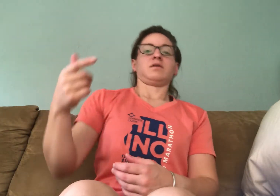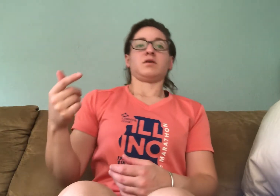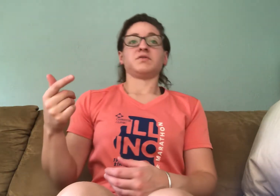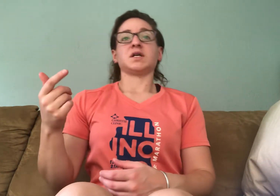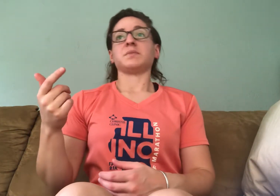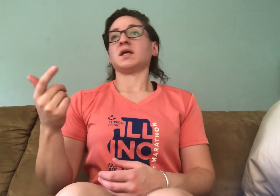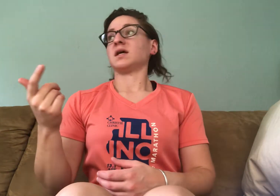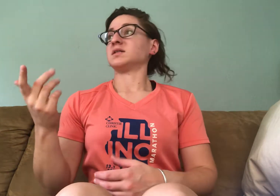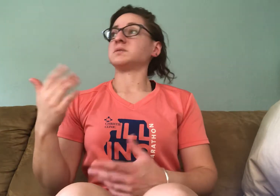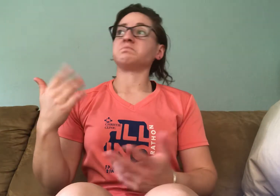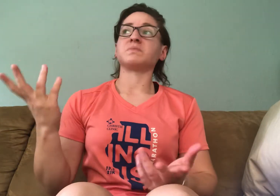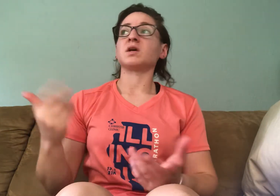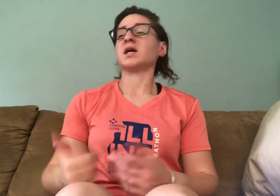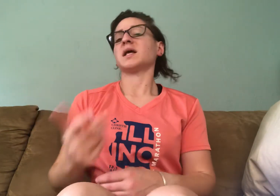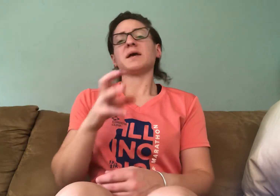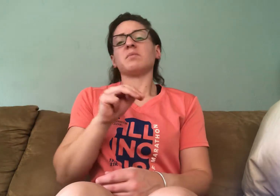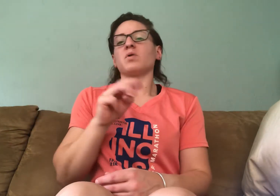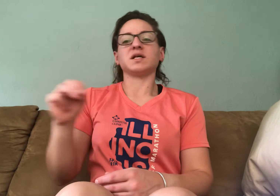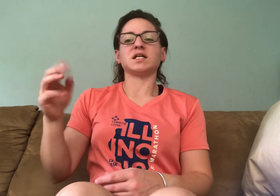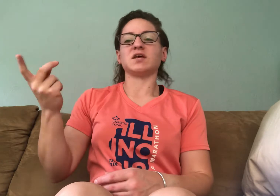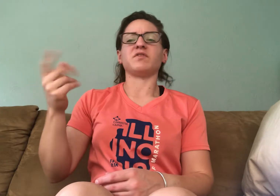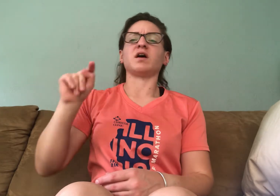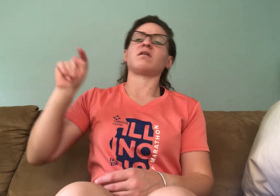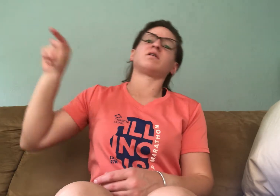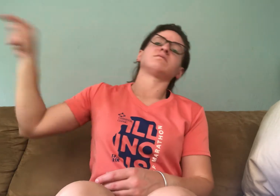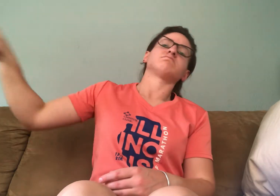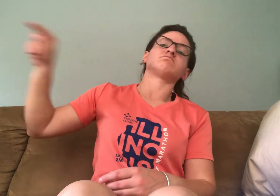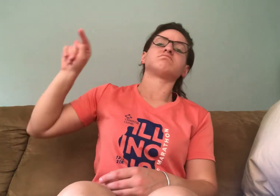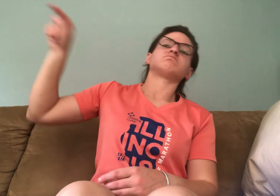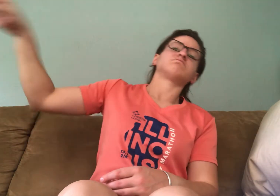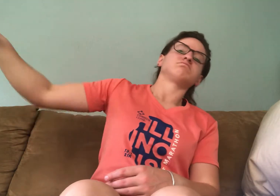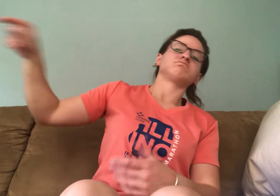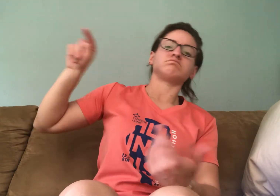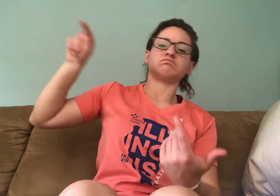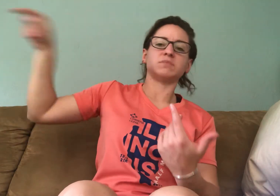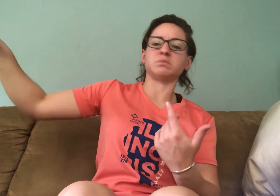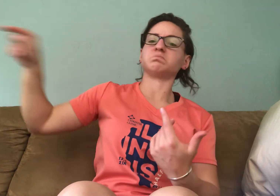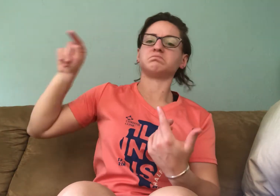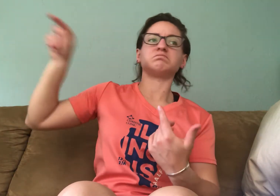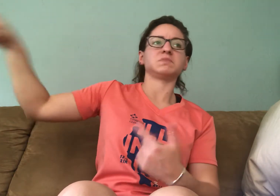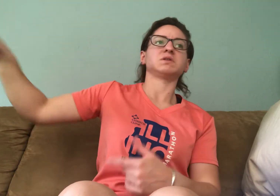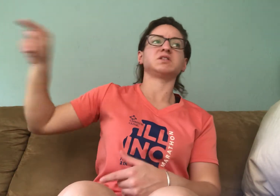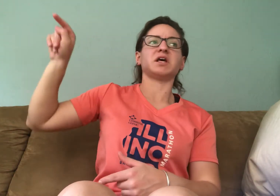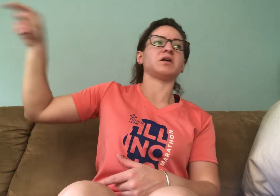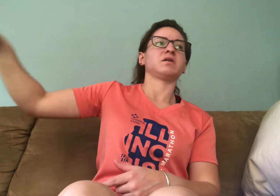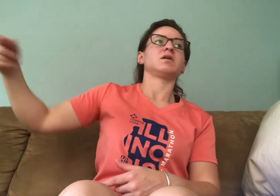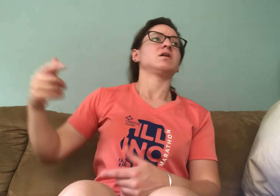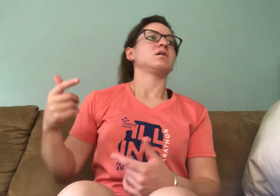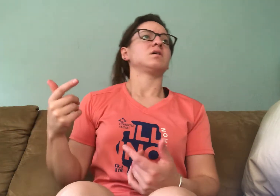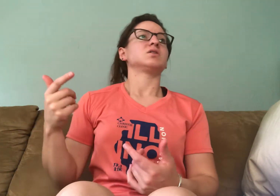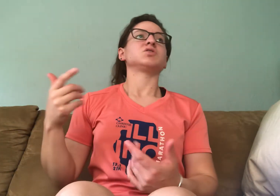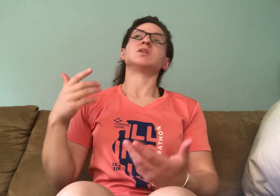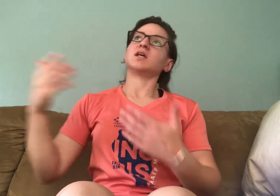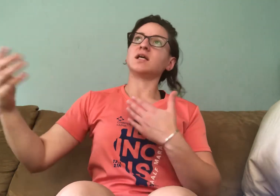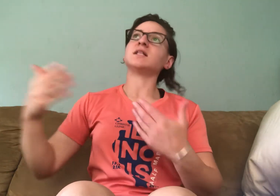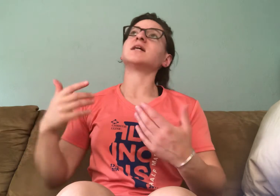If something's, okay, like Metamora, it's not that far. I mean, it's there. So, and that's